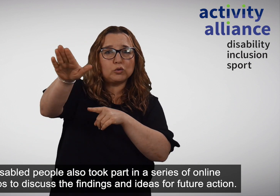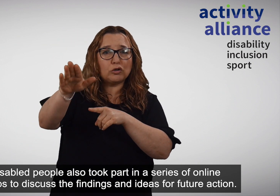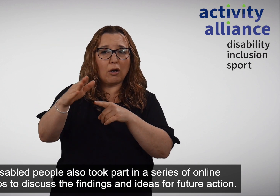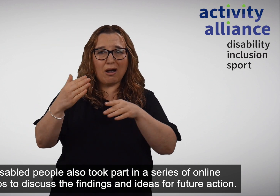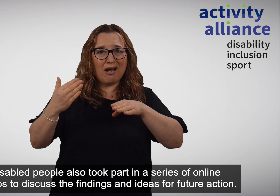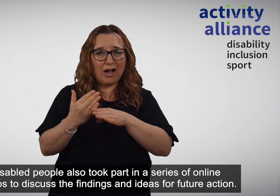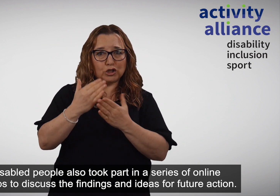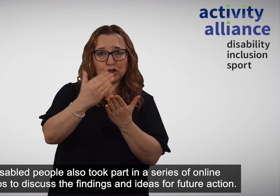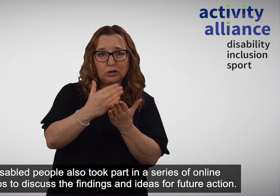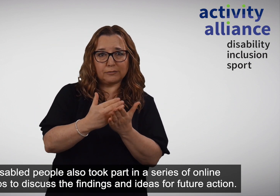for future action.